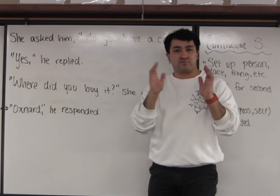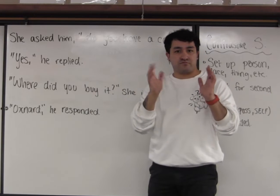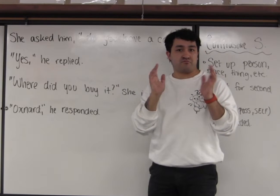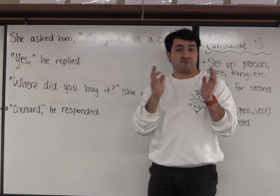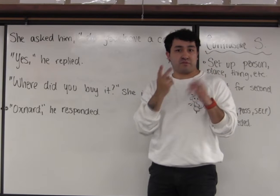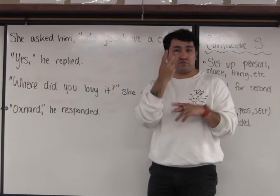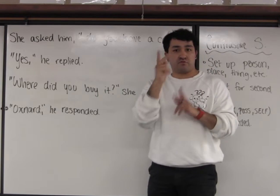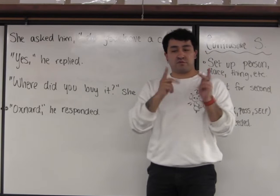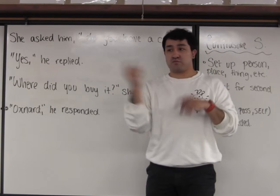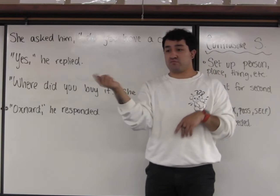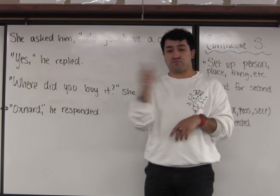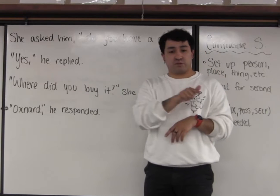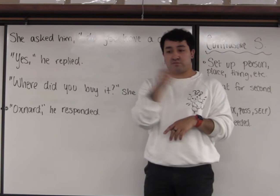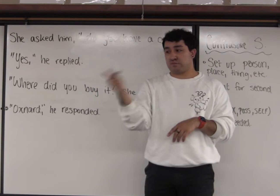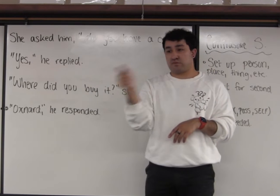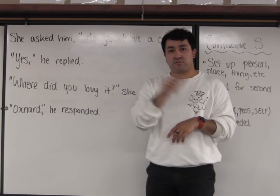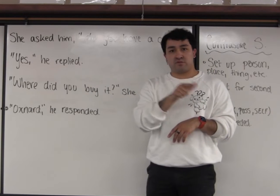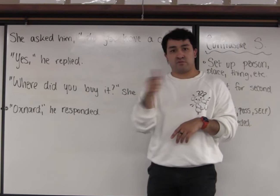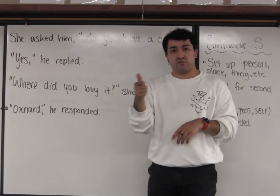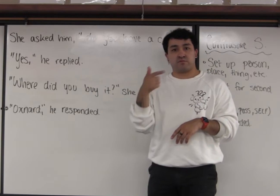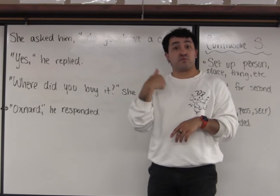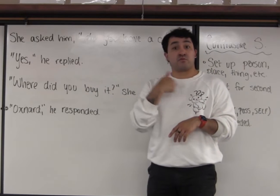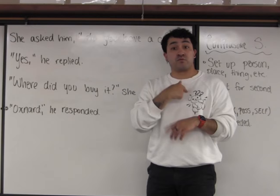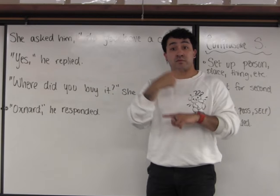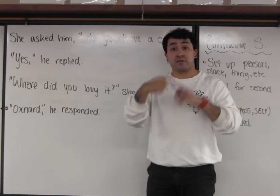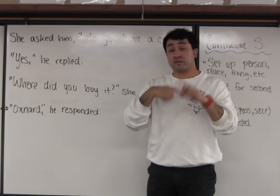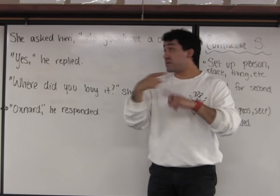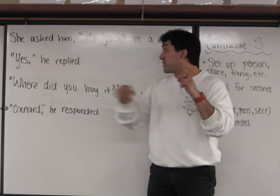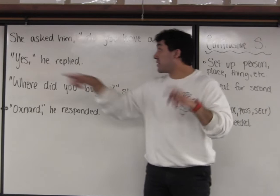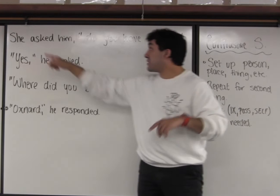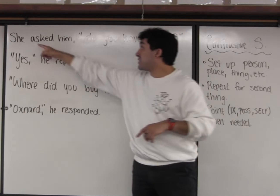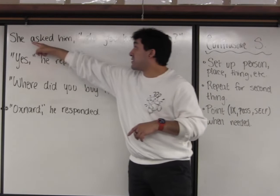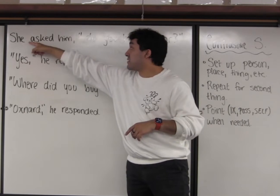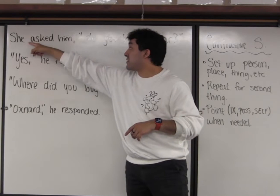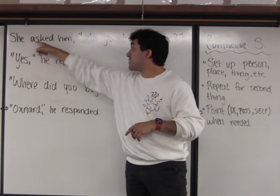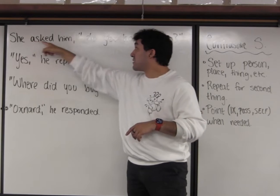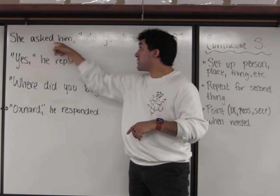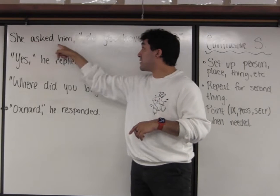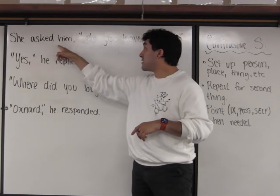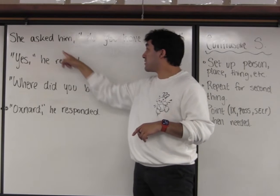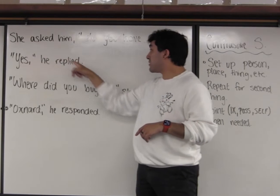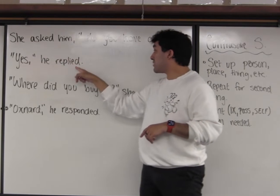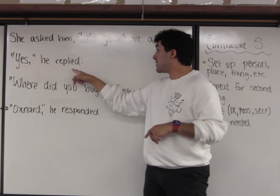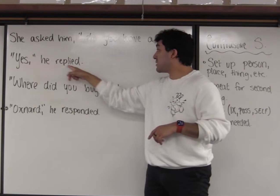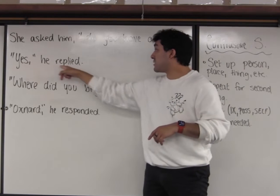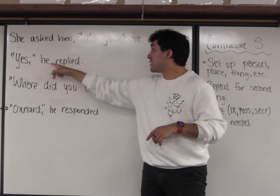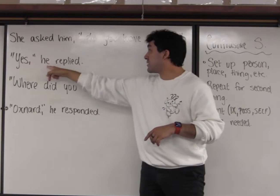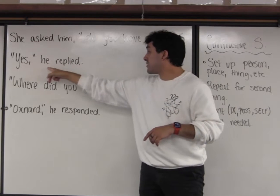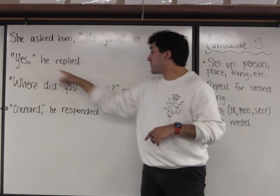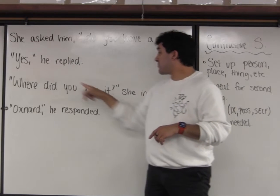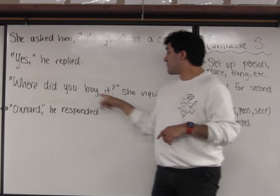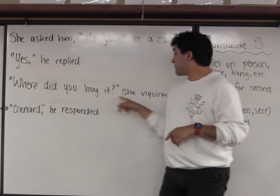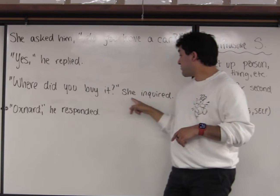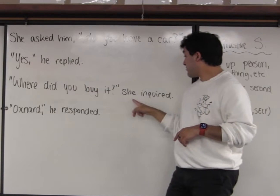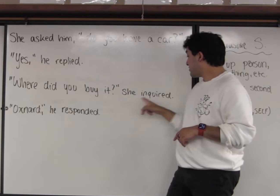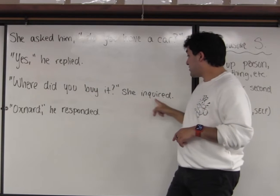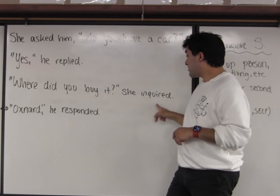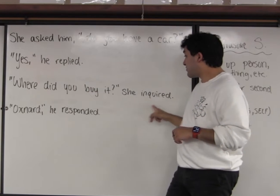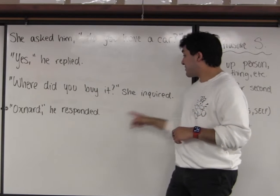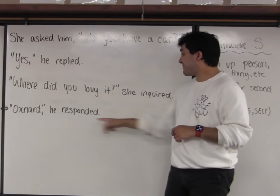this is a conversation. What it would be like where there are two people asking each other questions and such. And